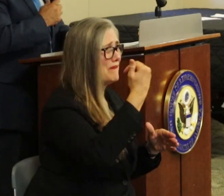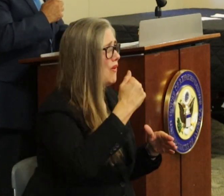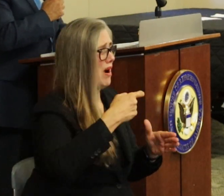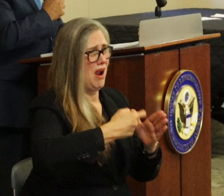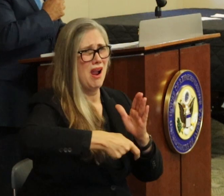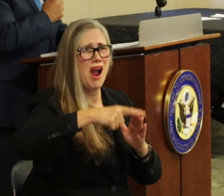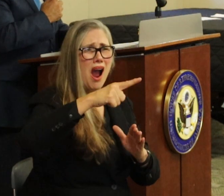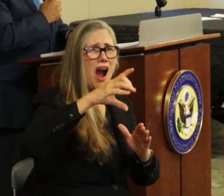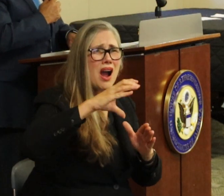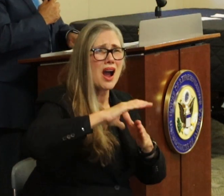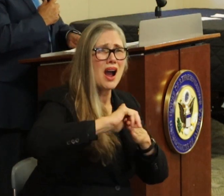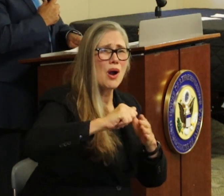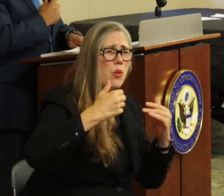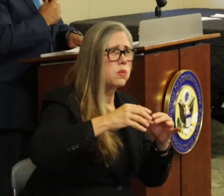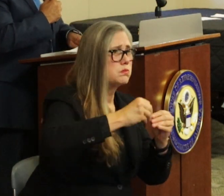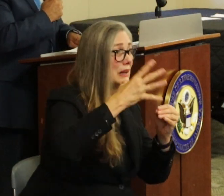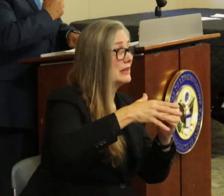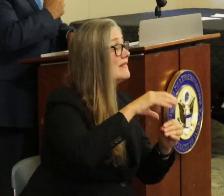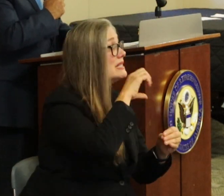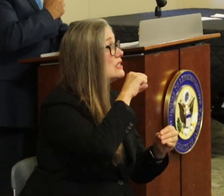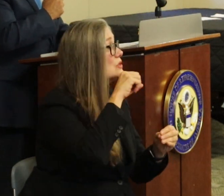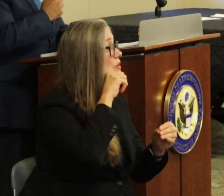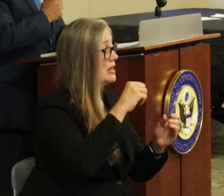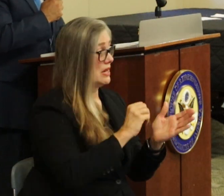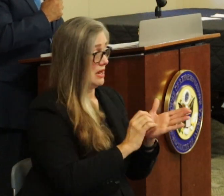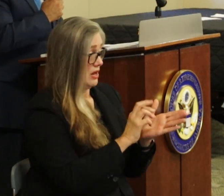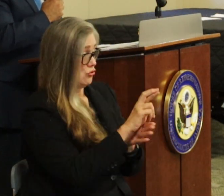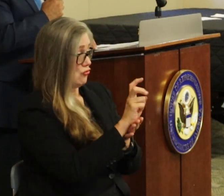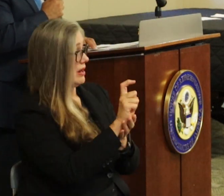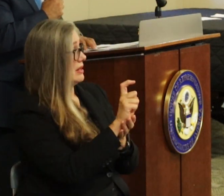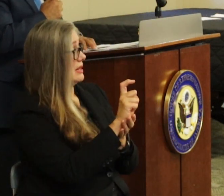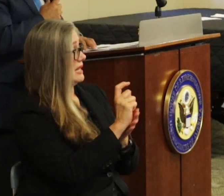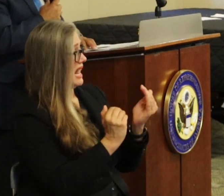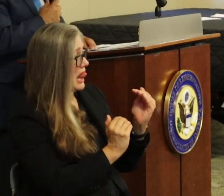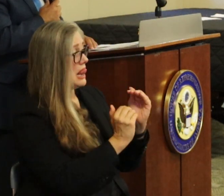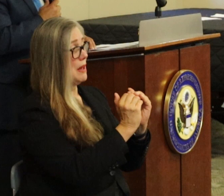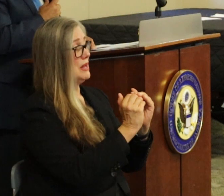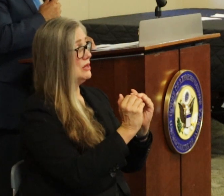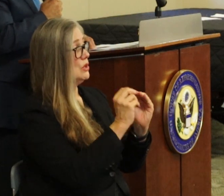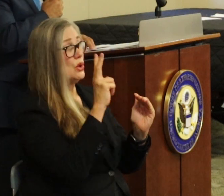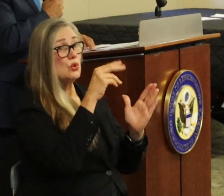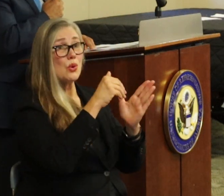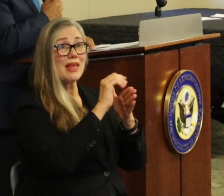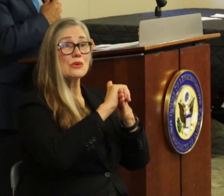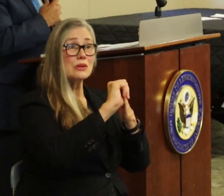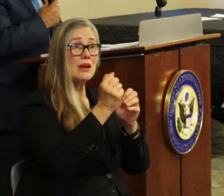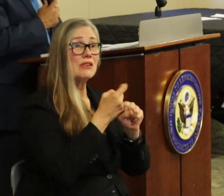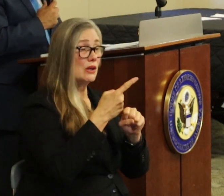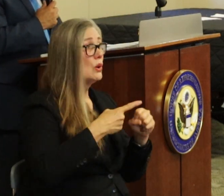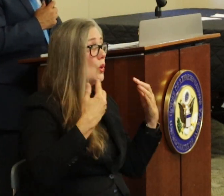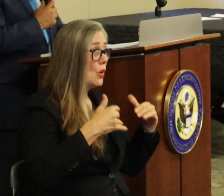dollars? Senior prescription drug costs are no more than $2,000 a year now, which is a big